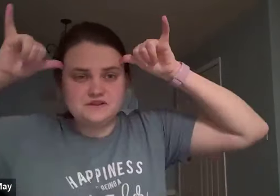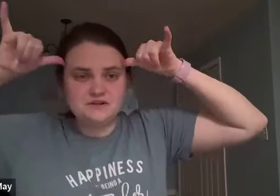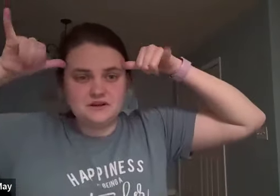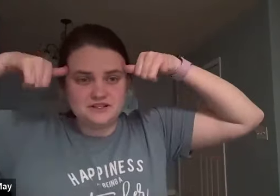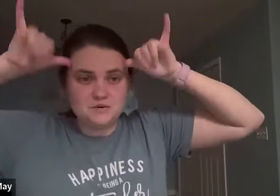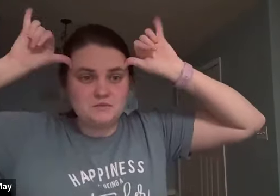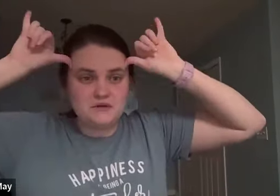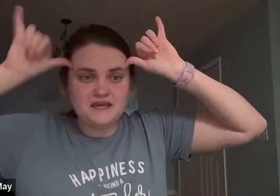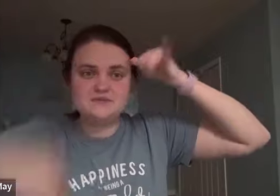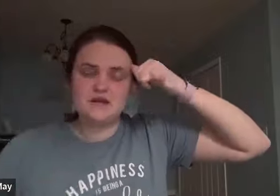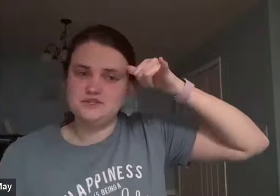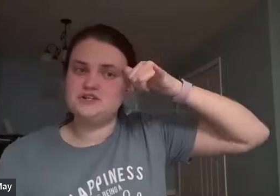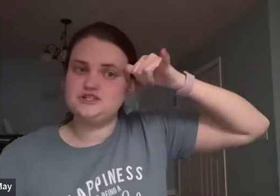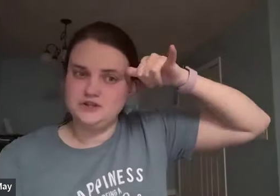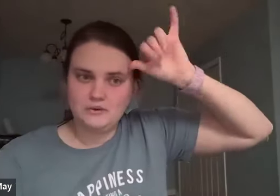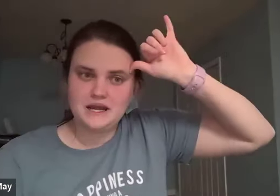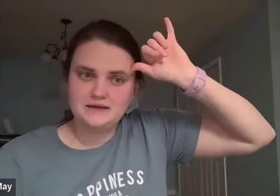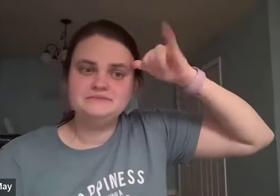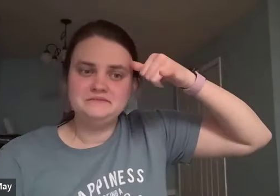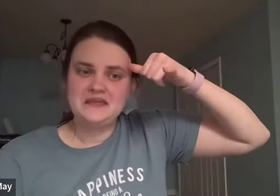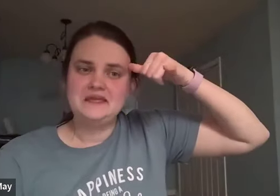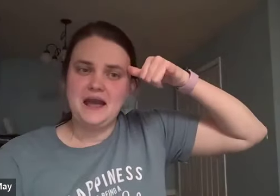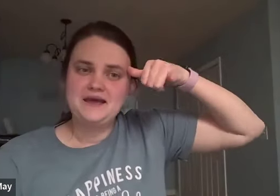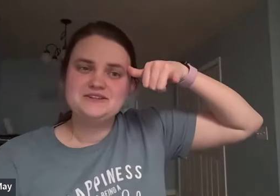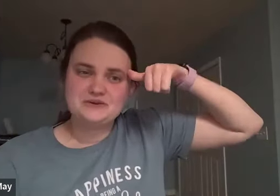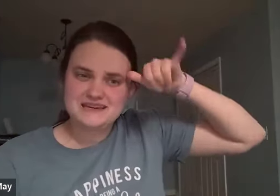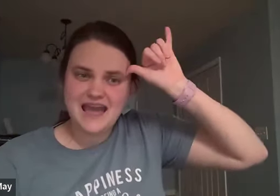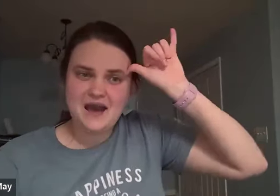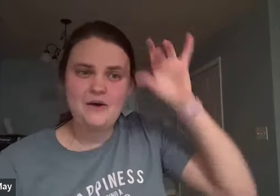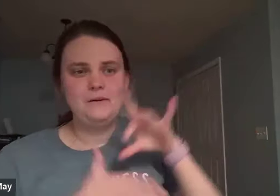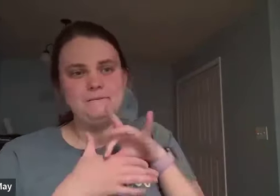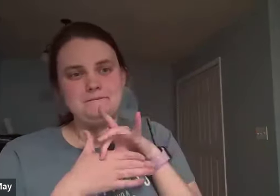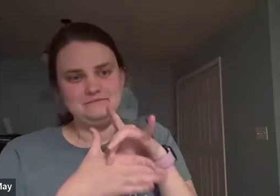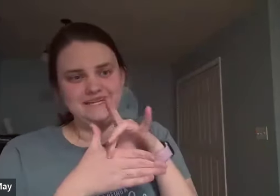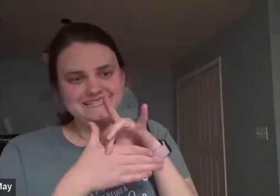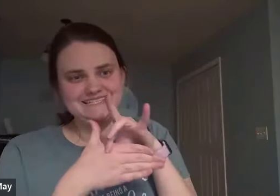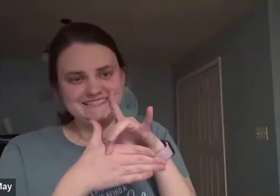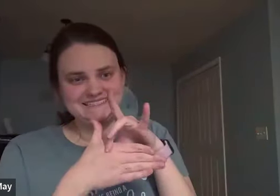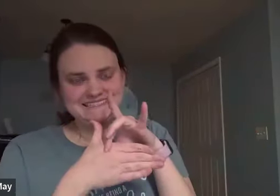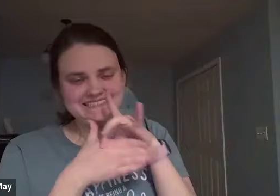Typically, you can also do it with both hands, but I'm just going to show you the one hand. Yeah. So cow meat.